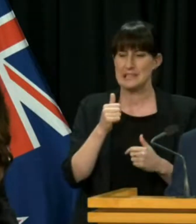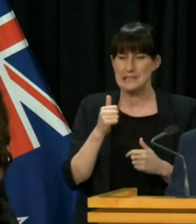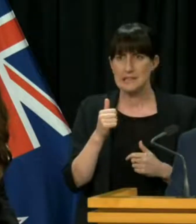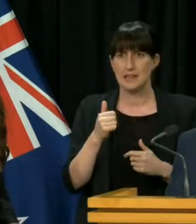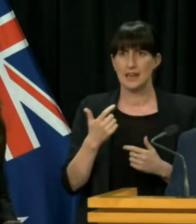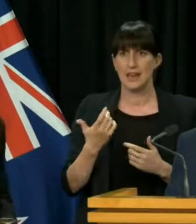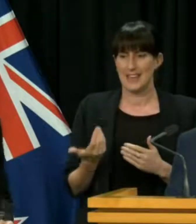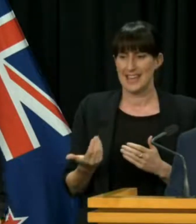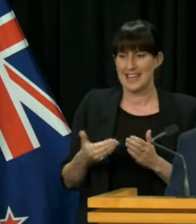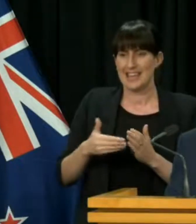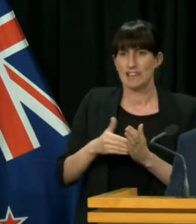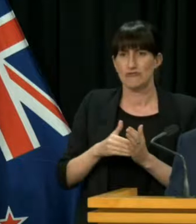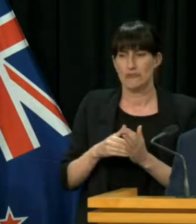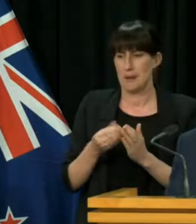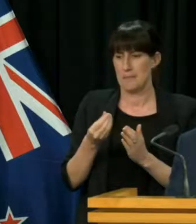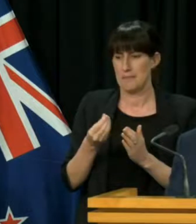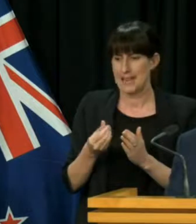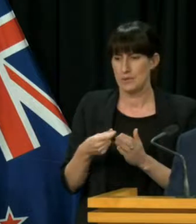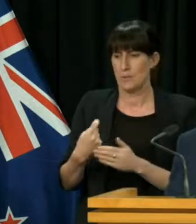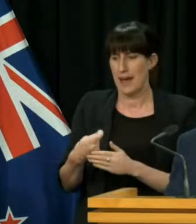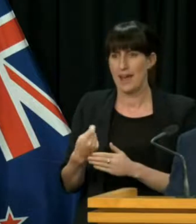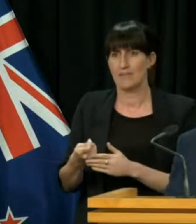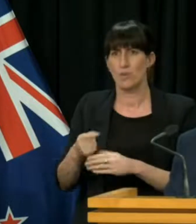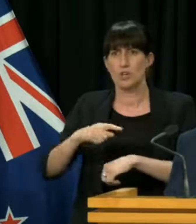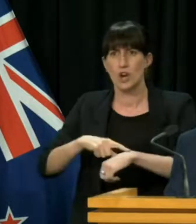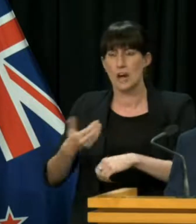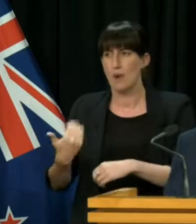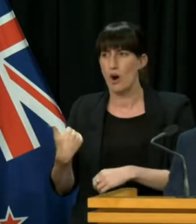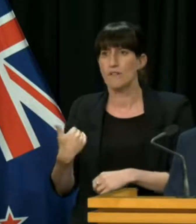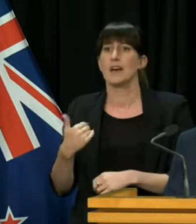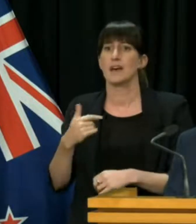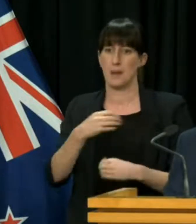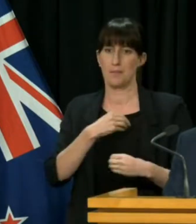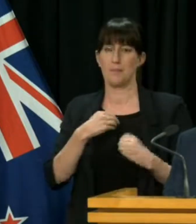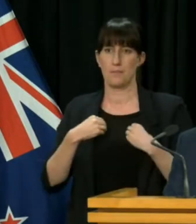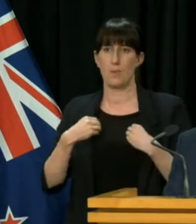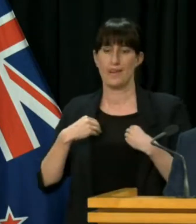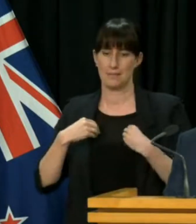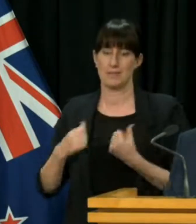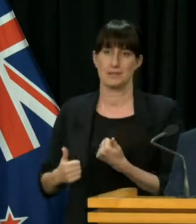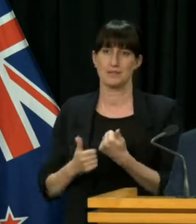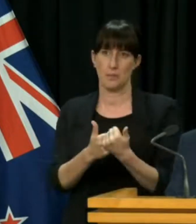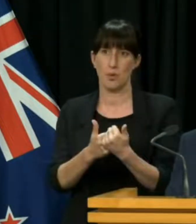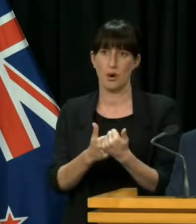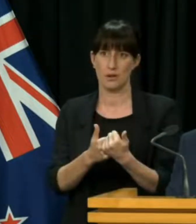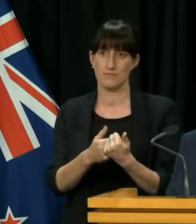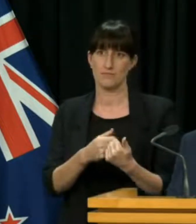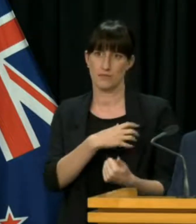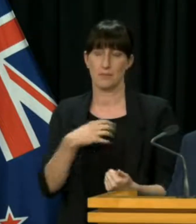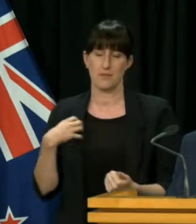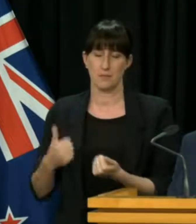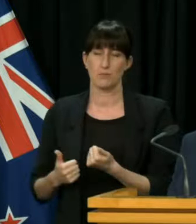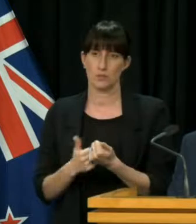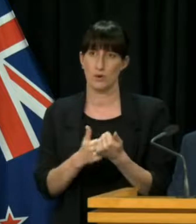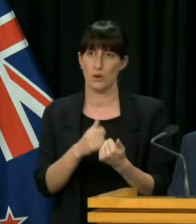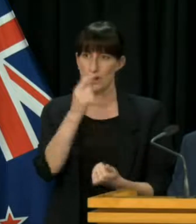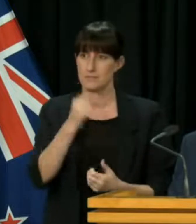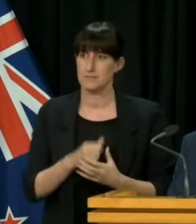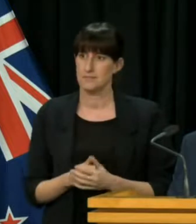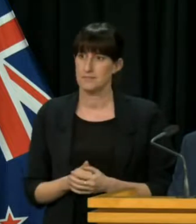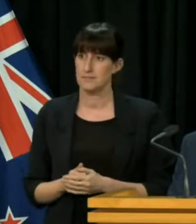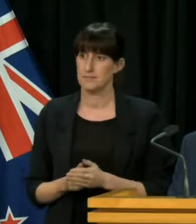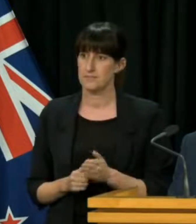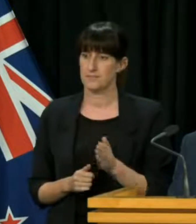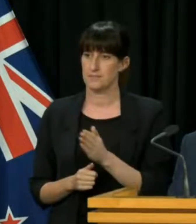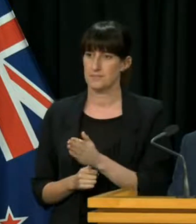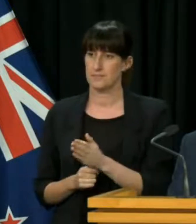by employees perhaps taking more time off during the COVID period. So that's one way that we're trying to provide that additional support. Prime Minister, sorry, Henry, and then I'll come to you,